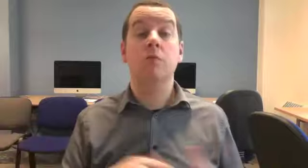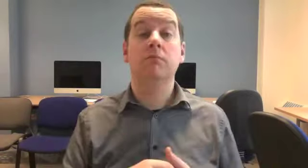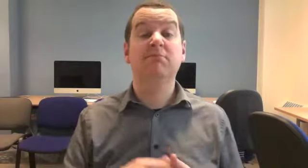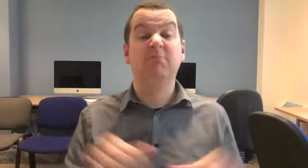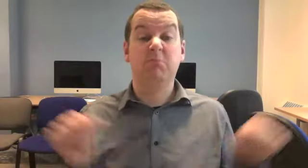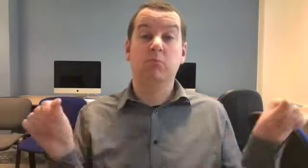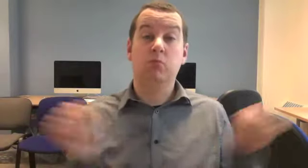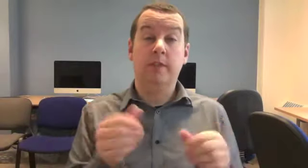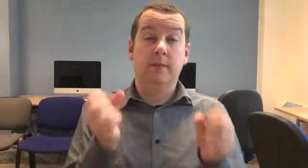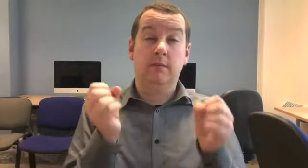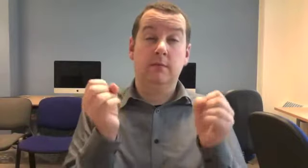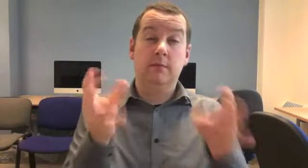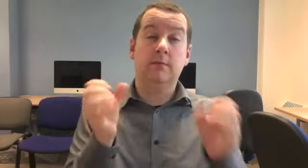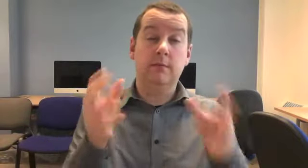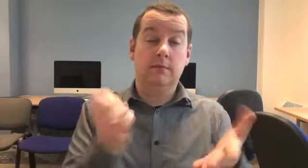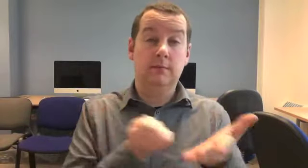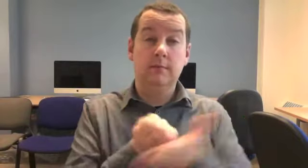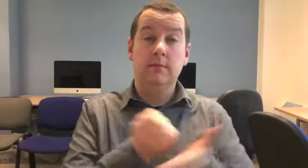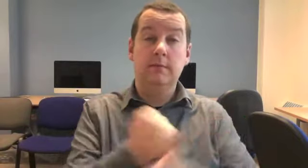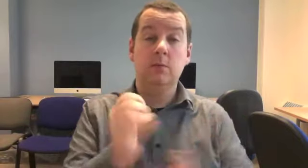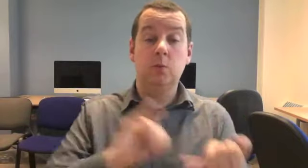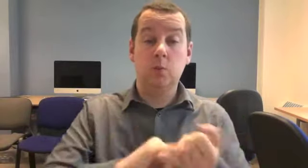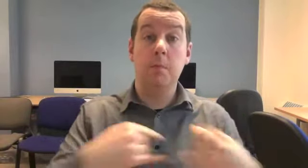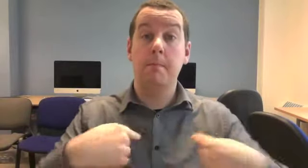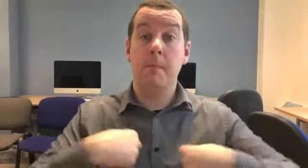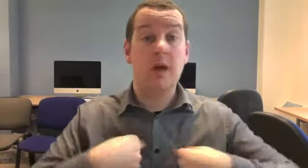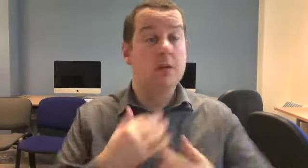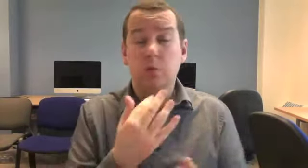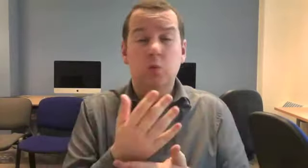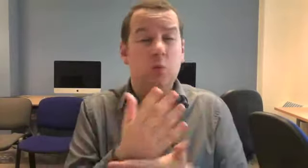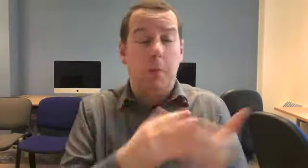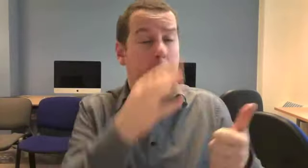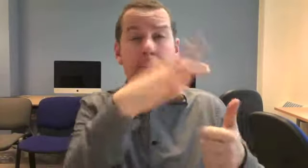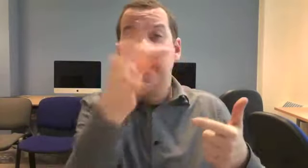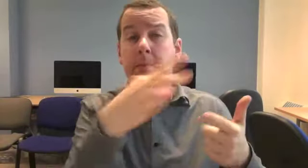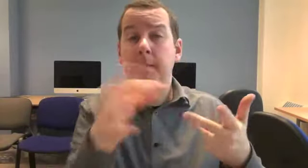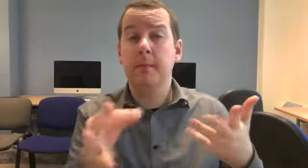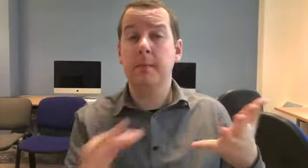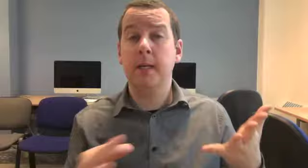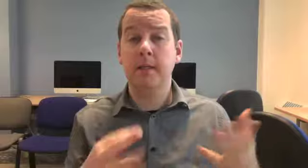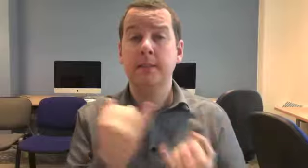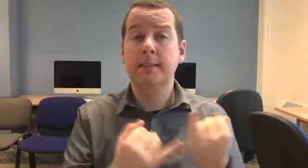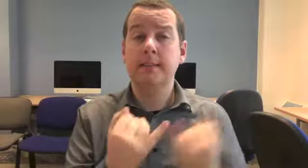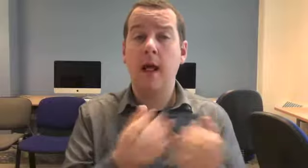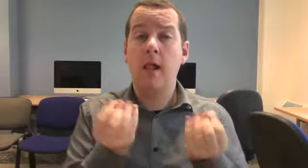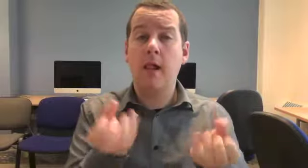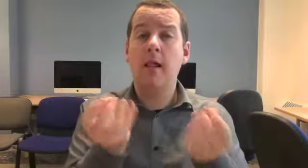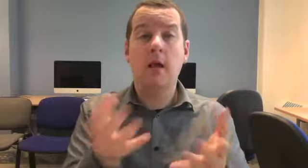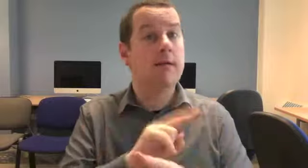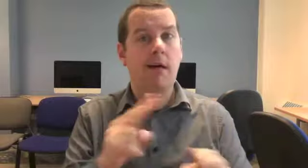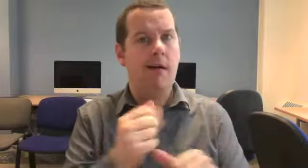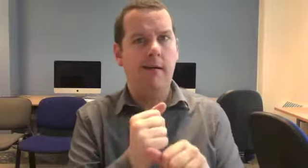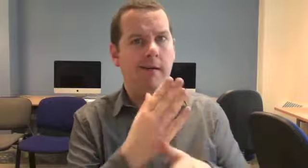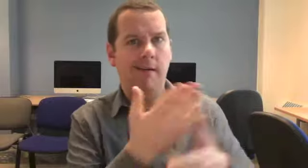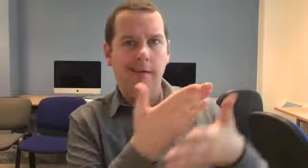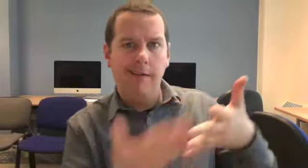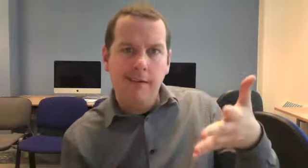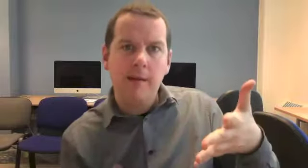of questions. So maybe it's time for me to briefly explain a little bit and pick a few points about who I am. Not